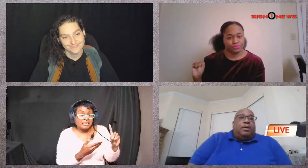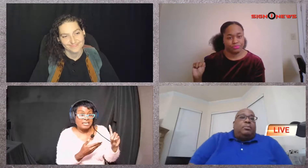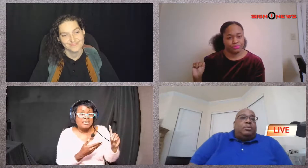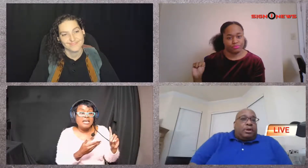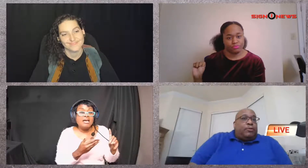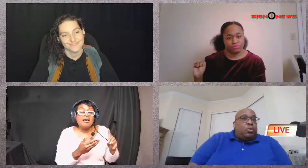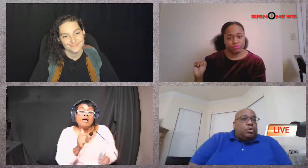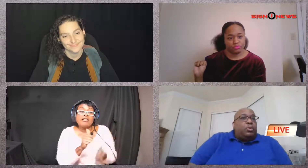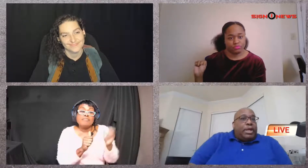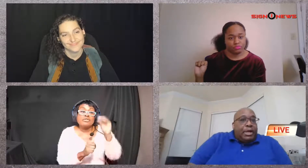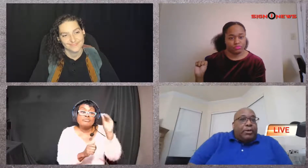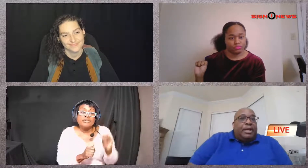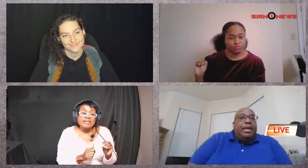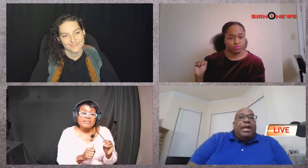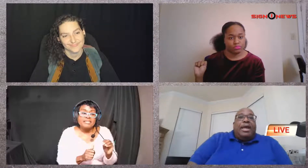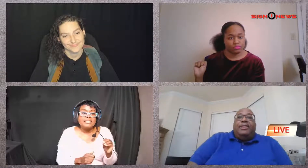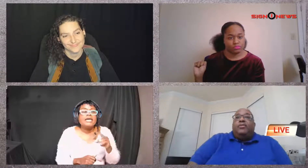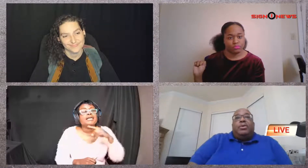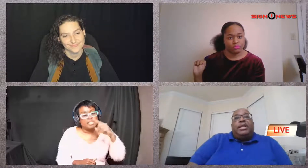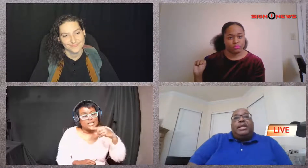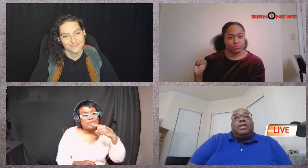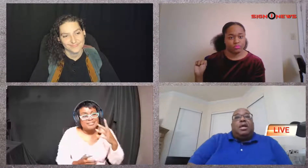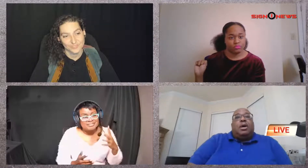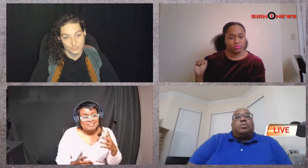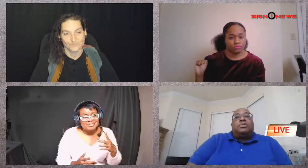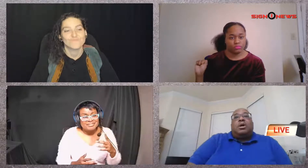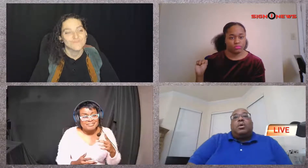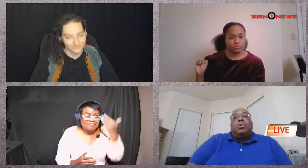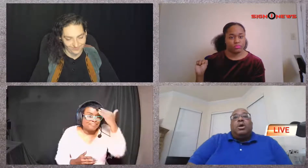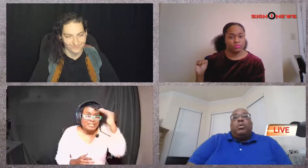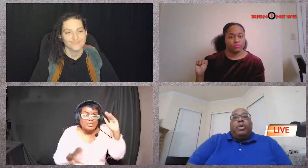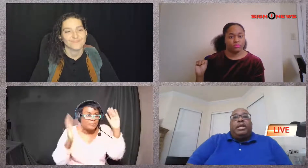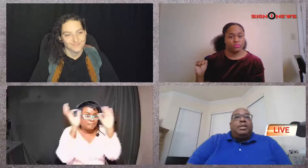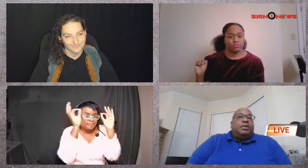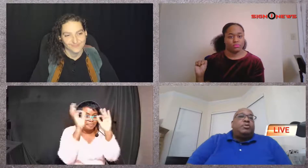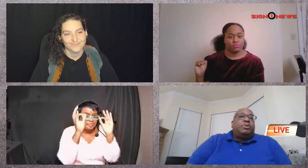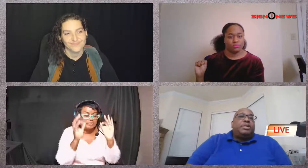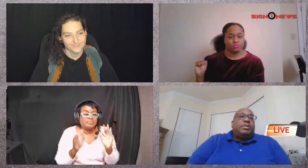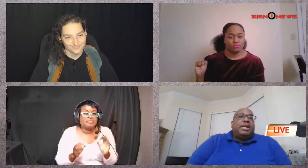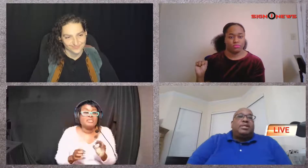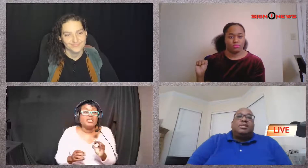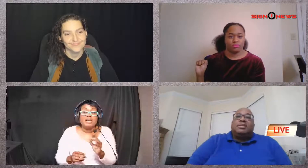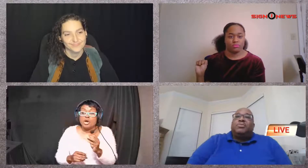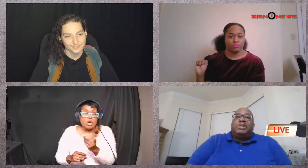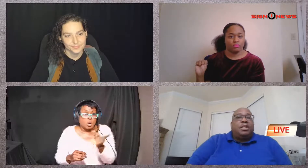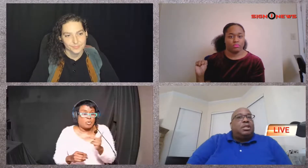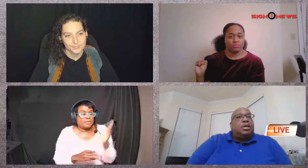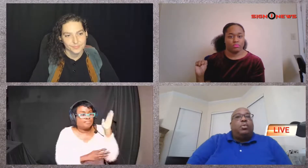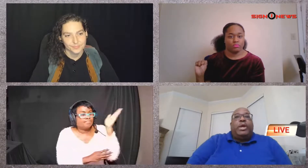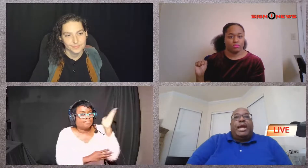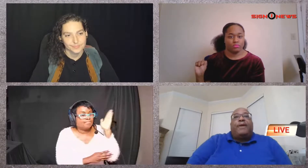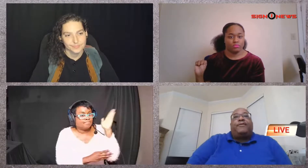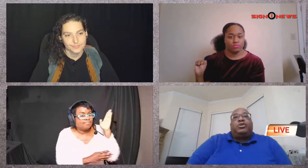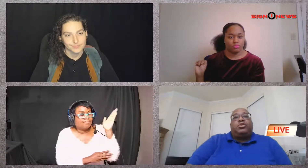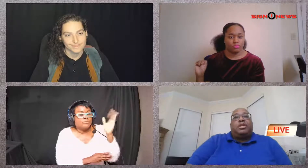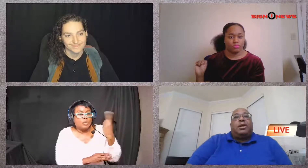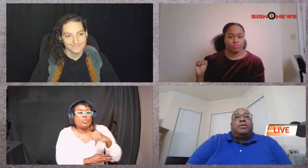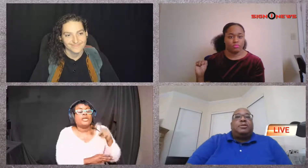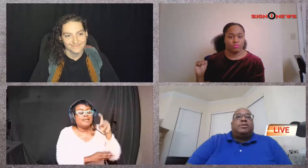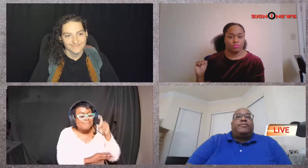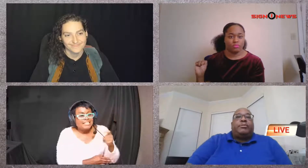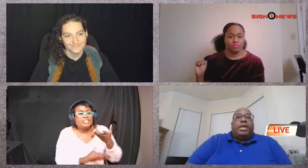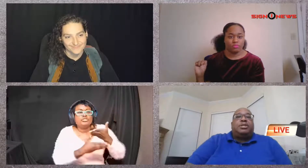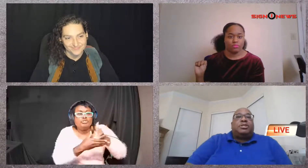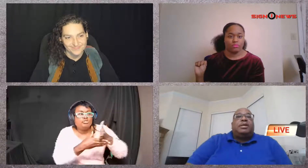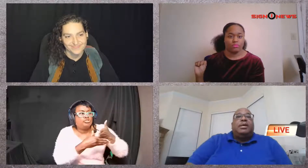majority of them, of course, were hearing, and they really didn't know. So we did those presentations and we said, we have to